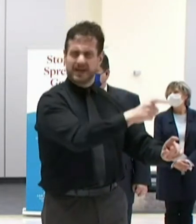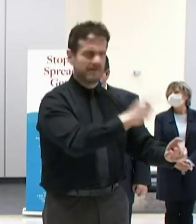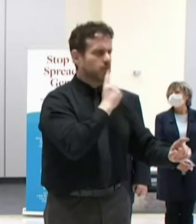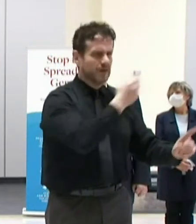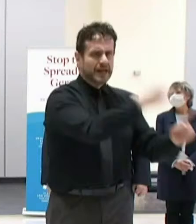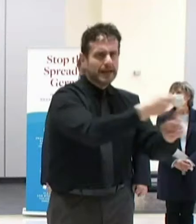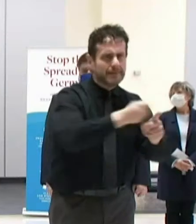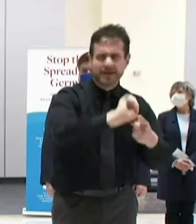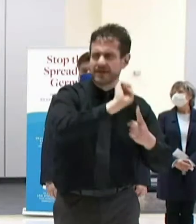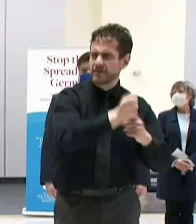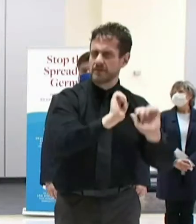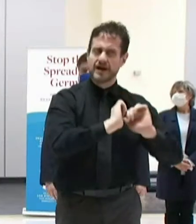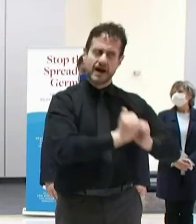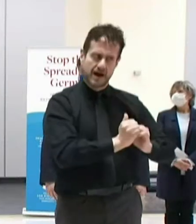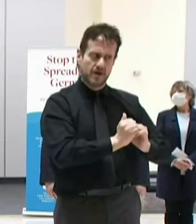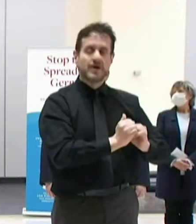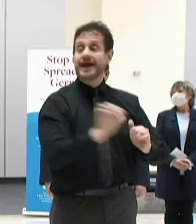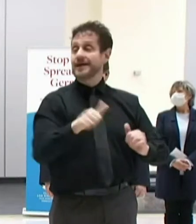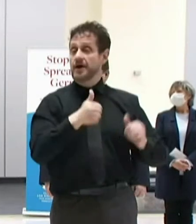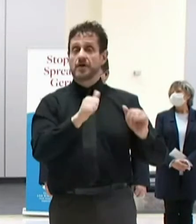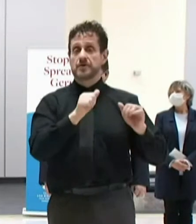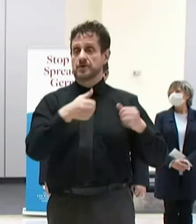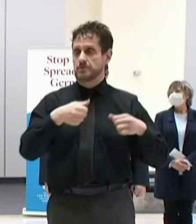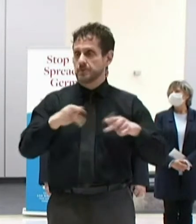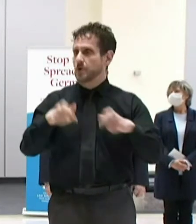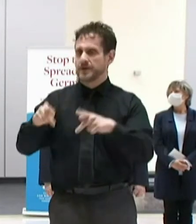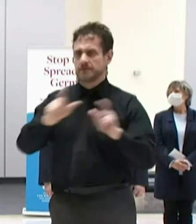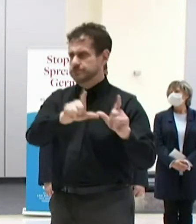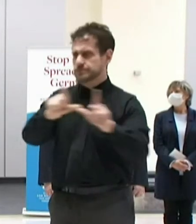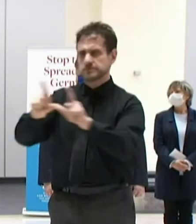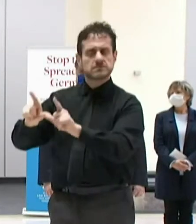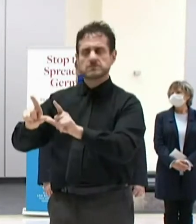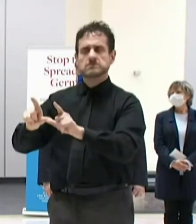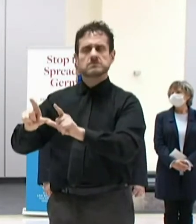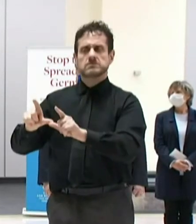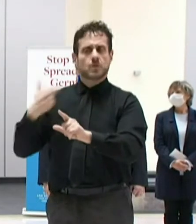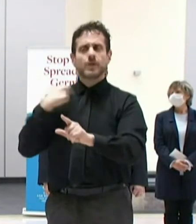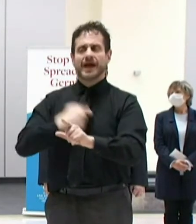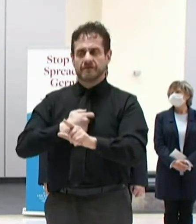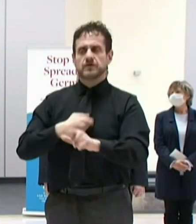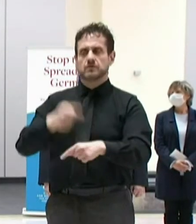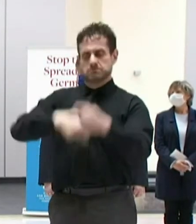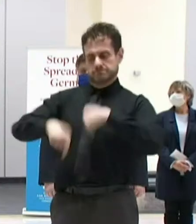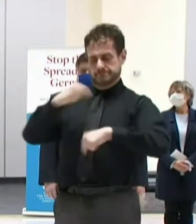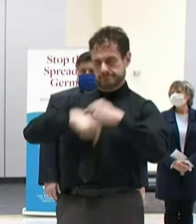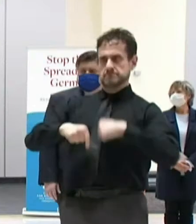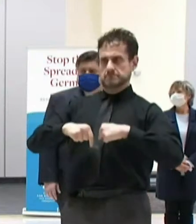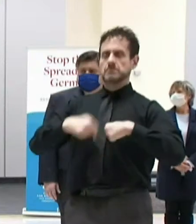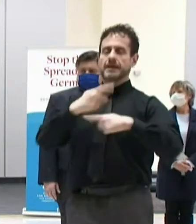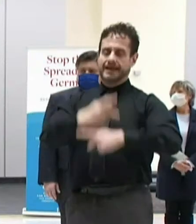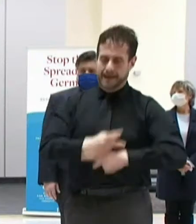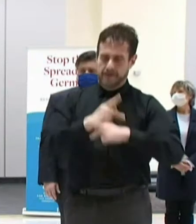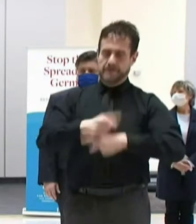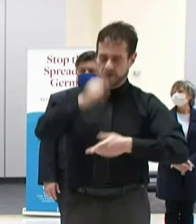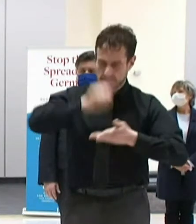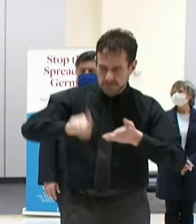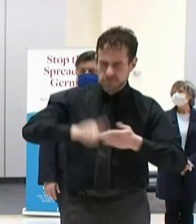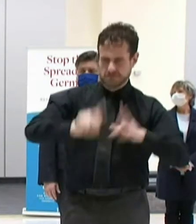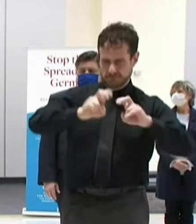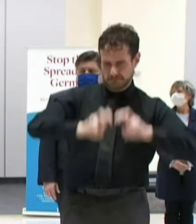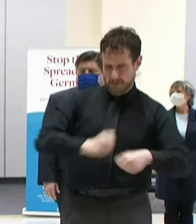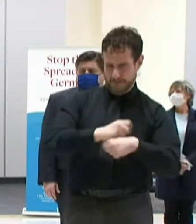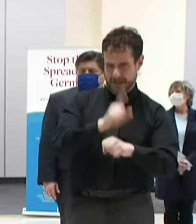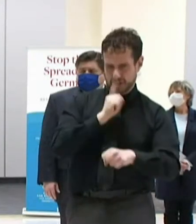pipeline. So I just want to be clear that we're not paraphrasing in a way that puts words in the mouths of the U.S. EPA that isn't accurate. It's